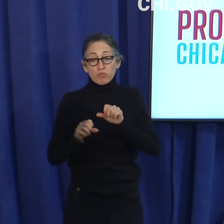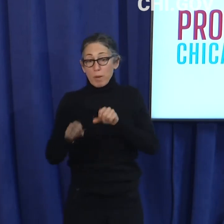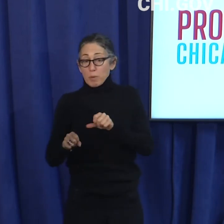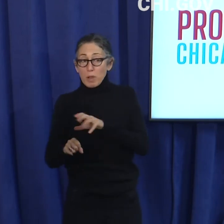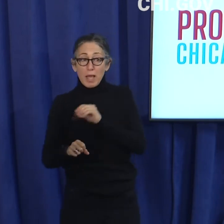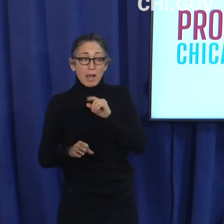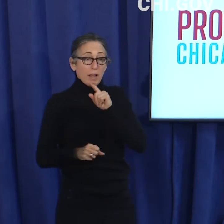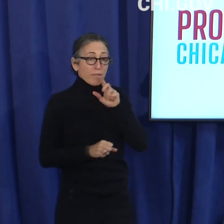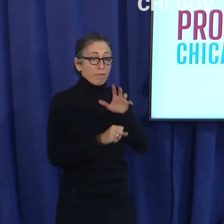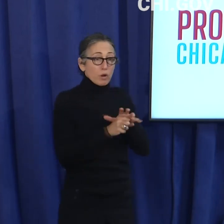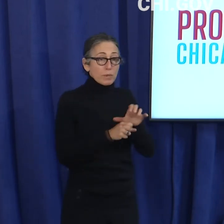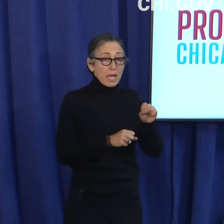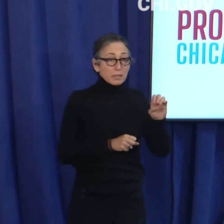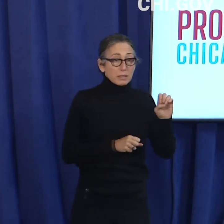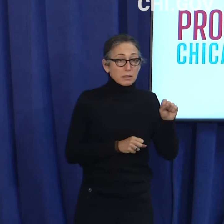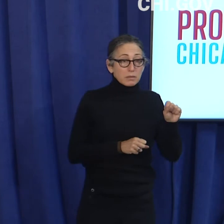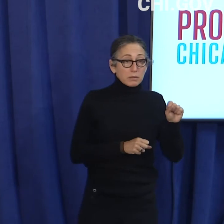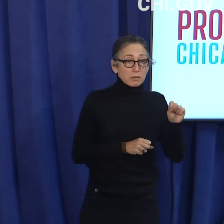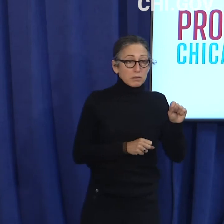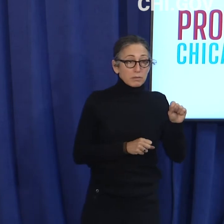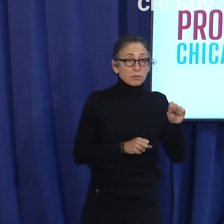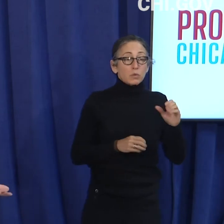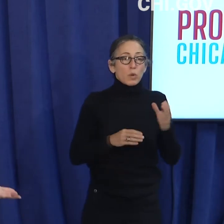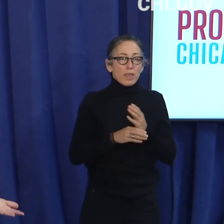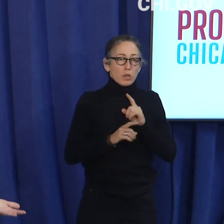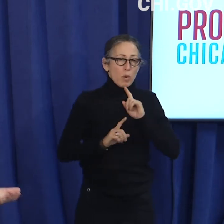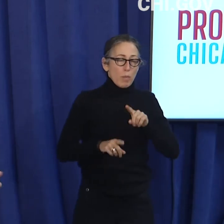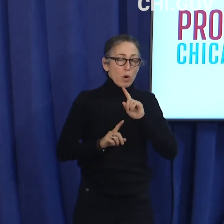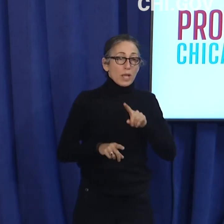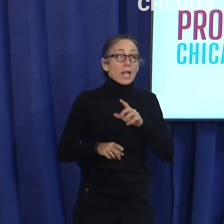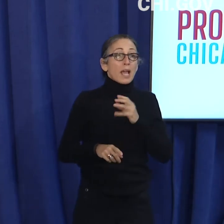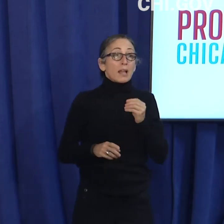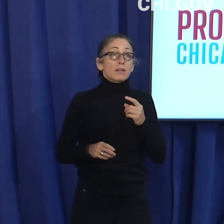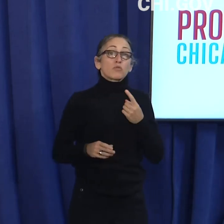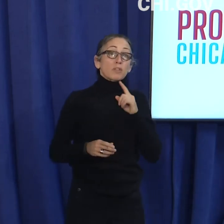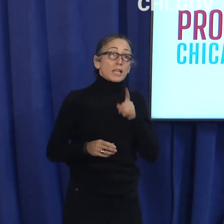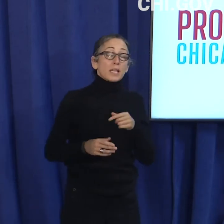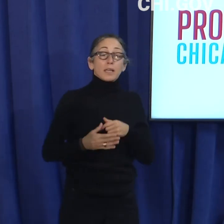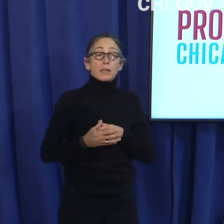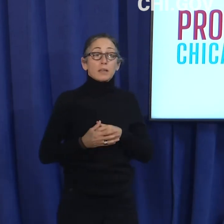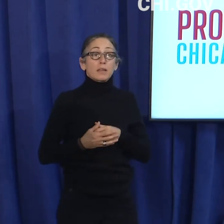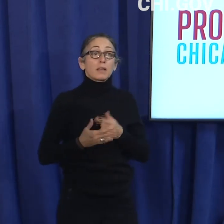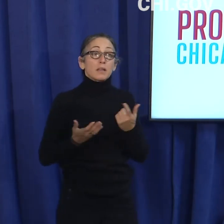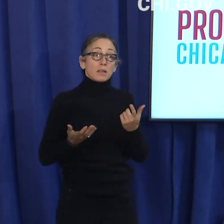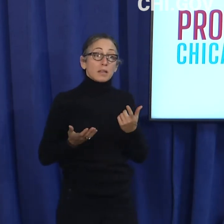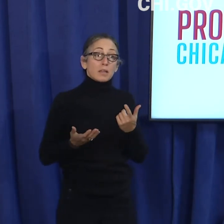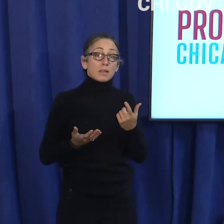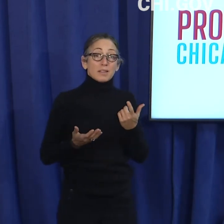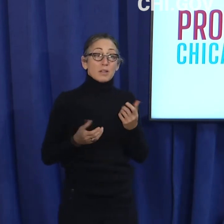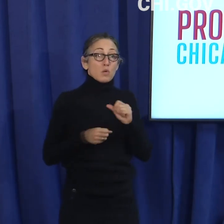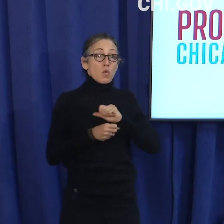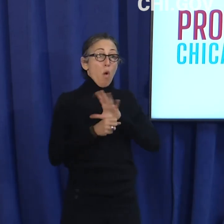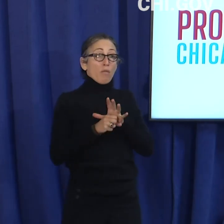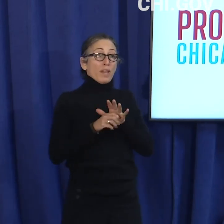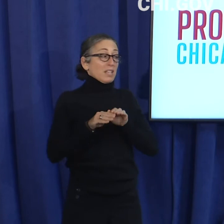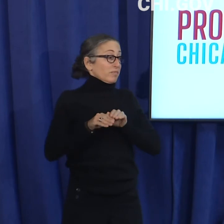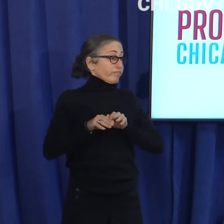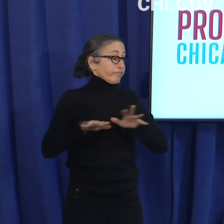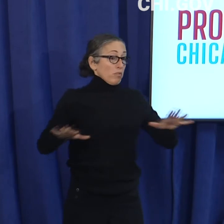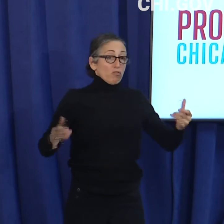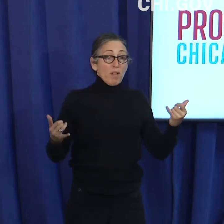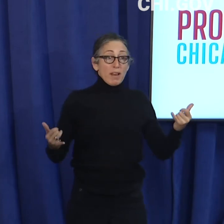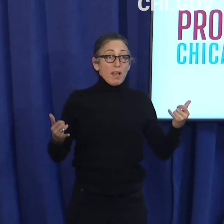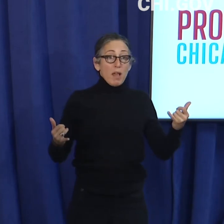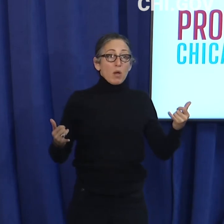confirmed cases within its case reporting. And for all intents and purposes, with the amount of COVID we have right now, we